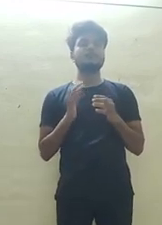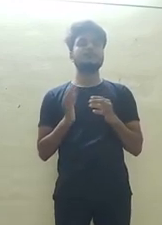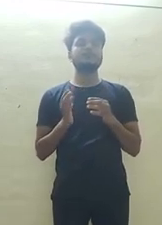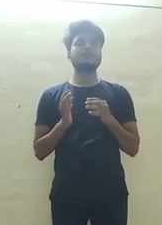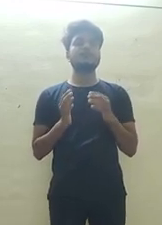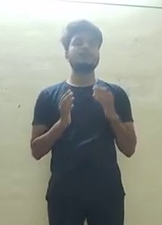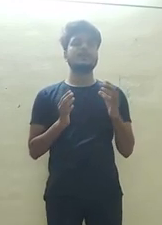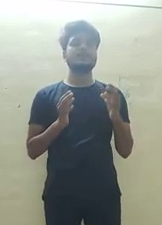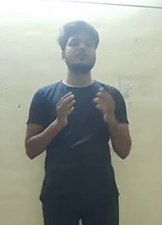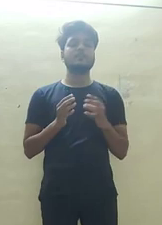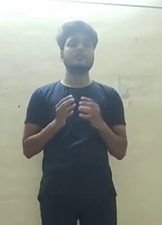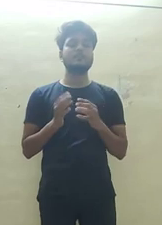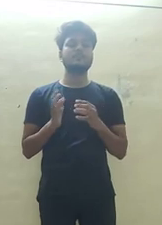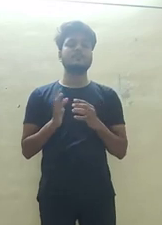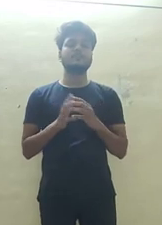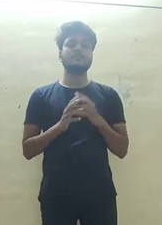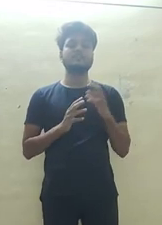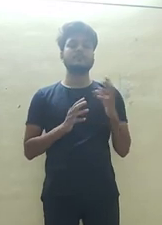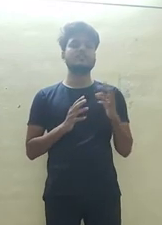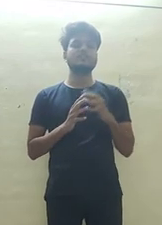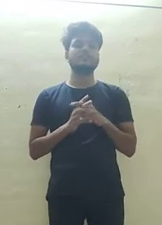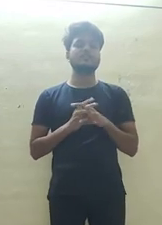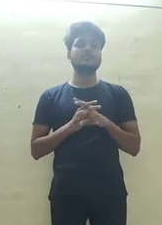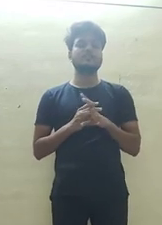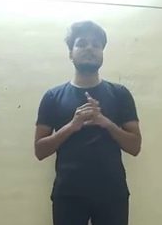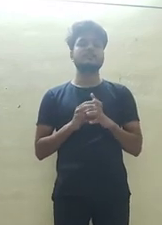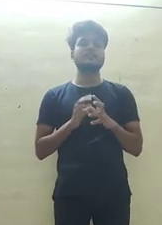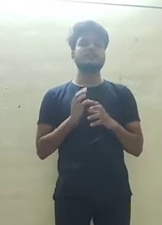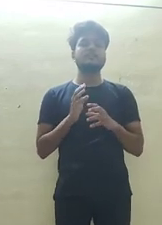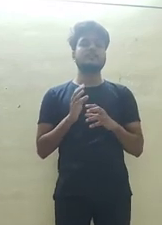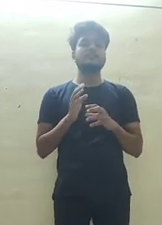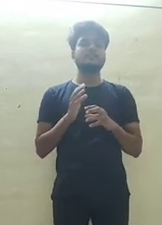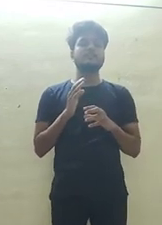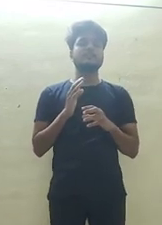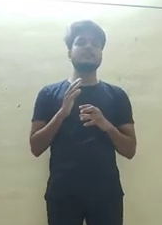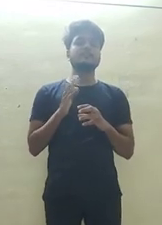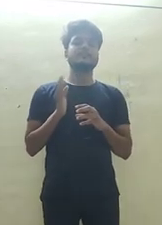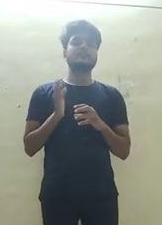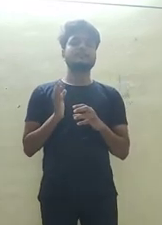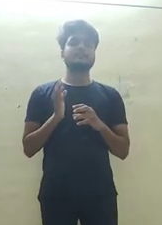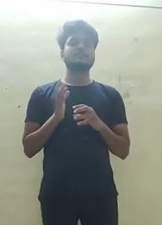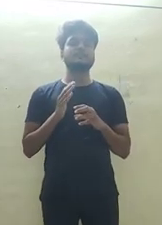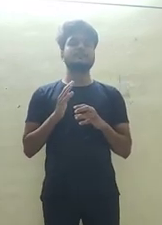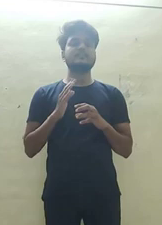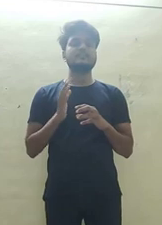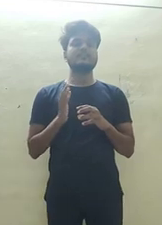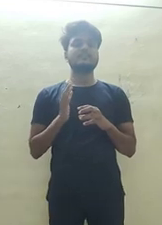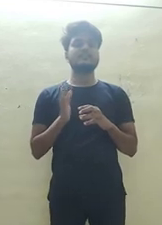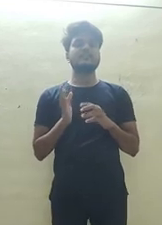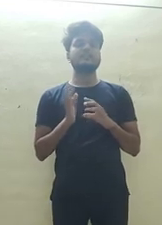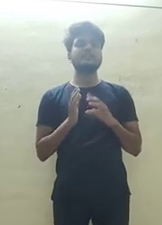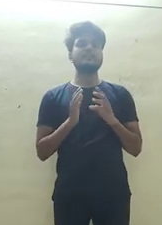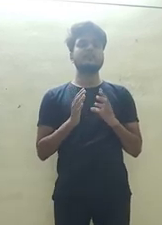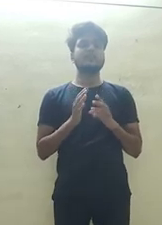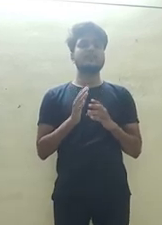is linear data structure and non-linear data structure. Then linear data structure is again divided into two types,